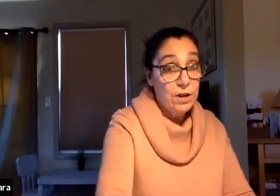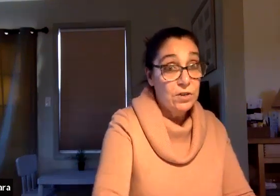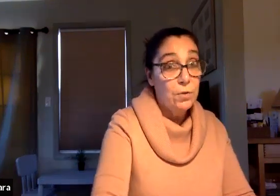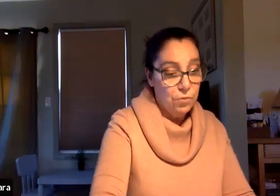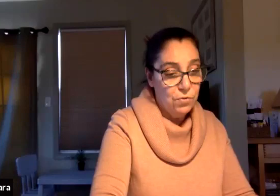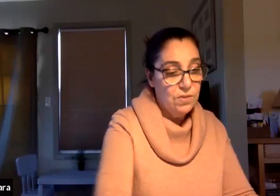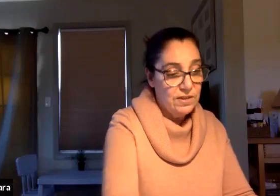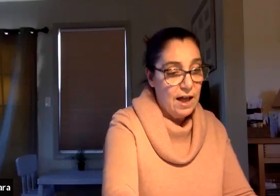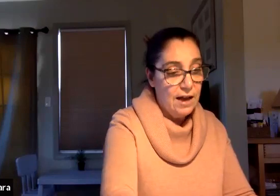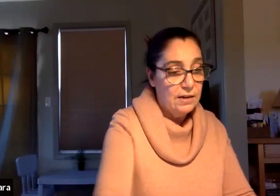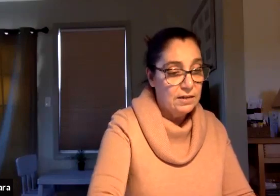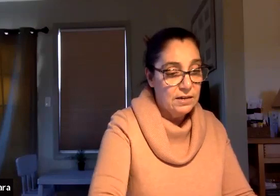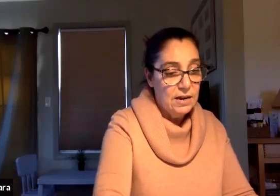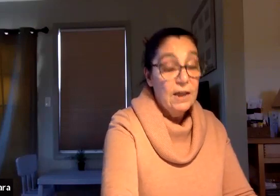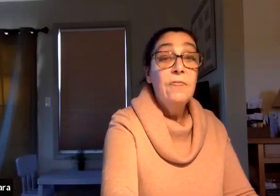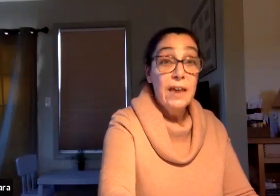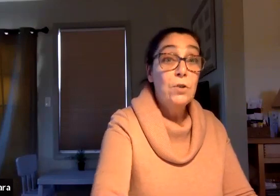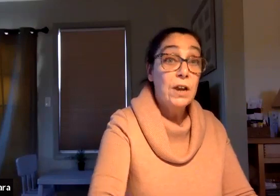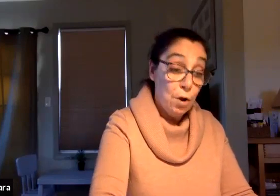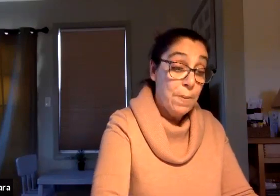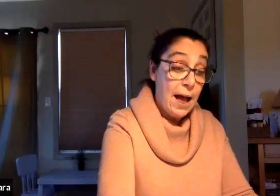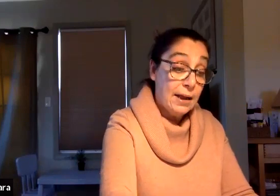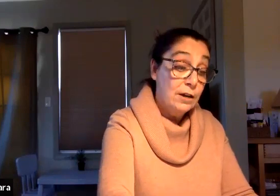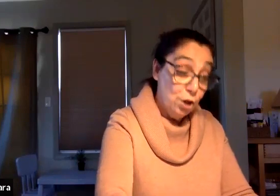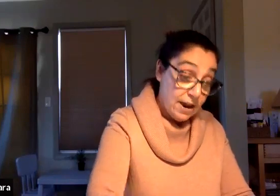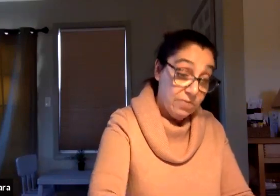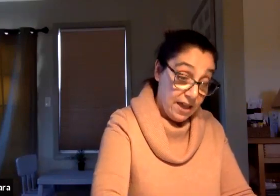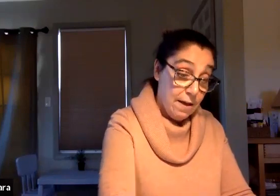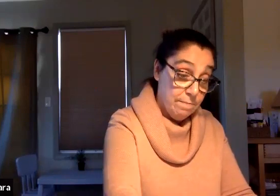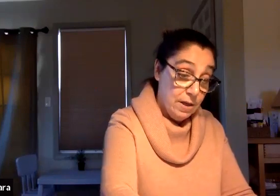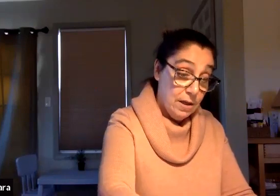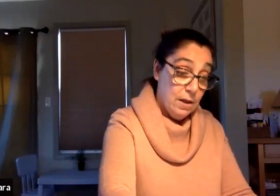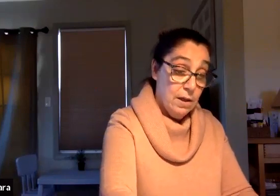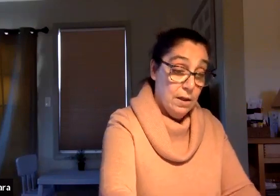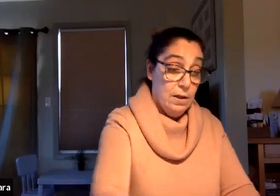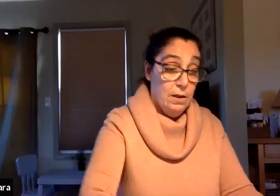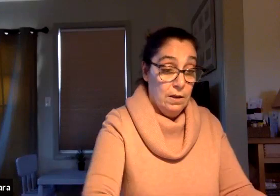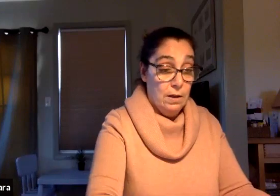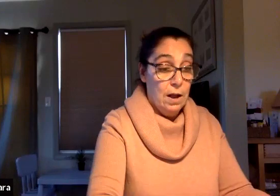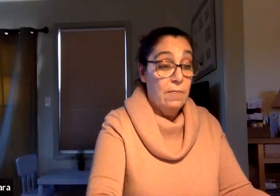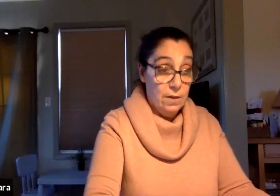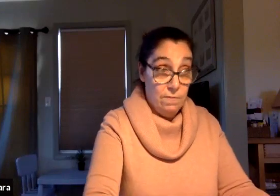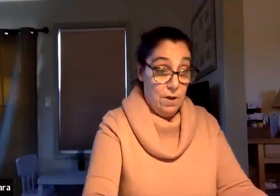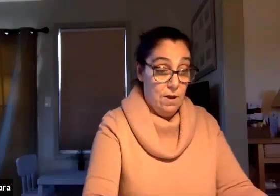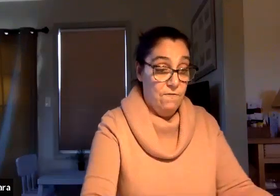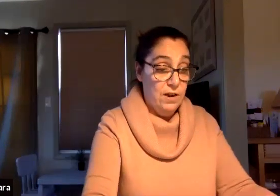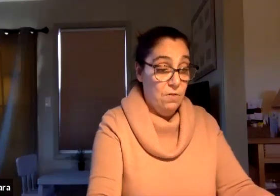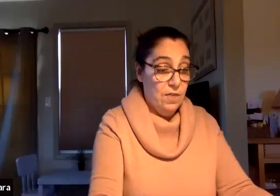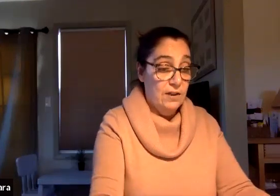just go through the signs, then you can go back and look at them on the video that I